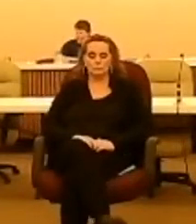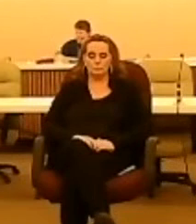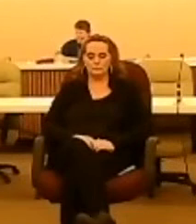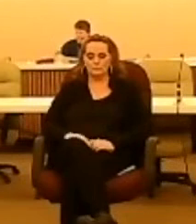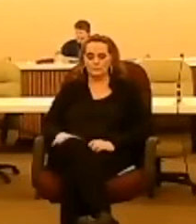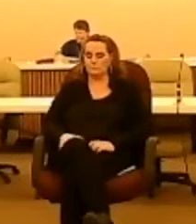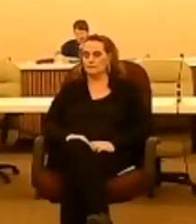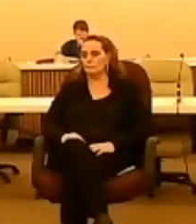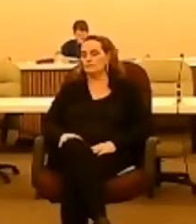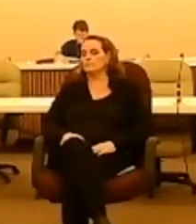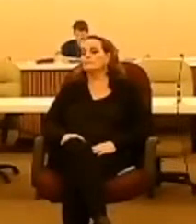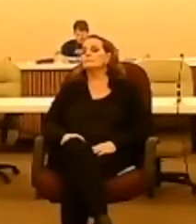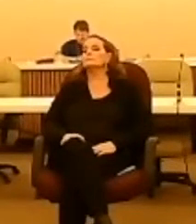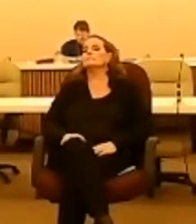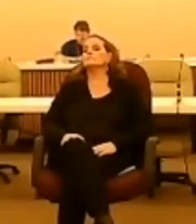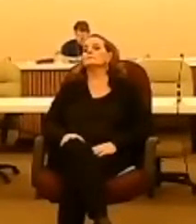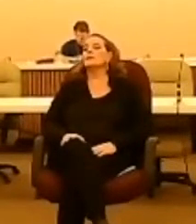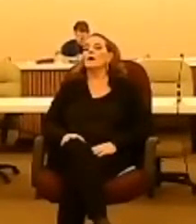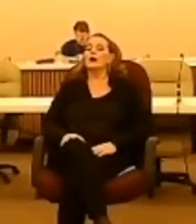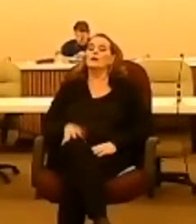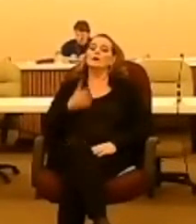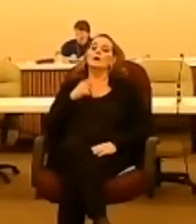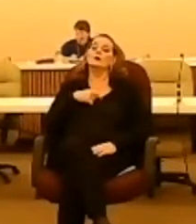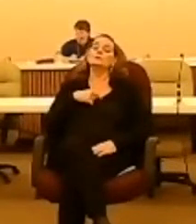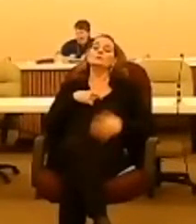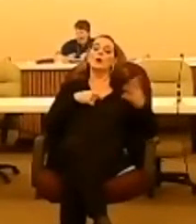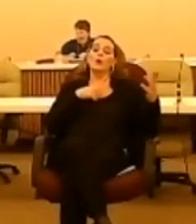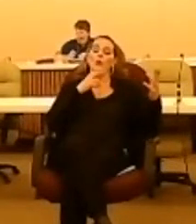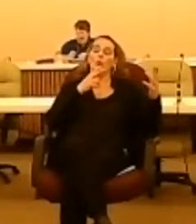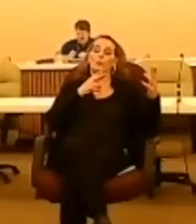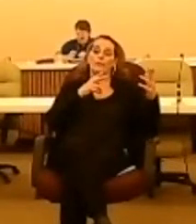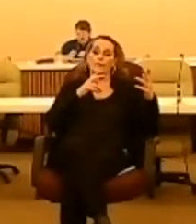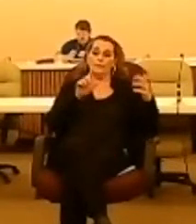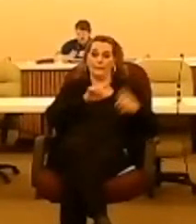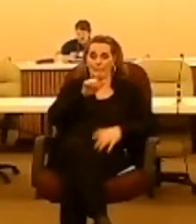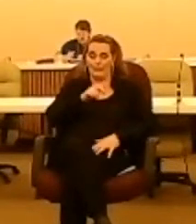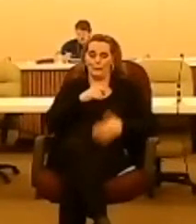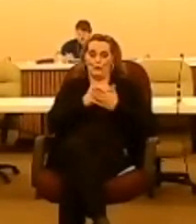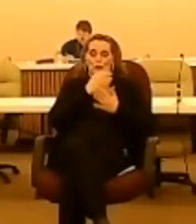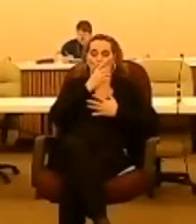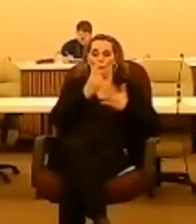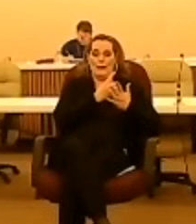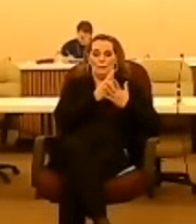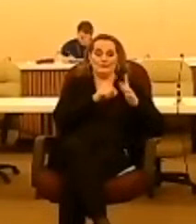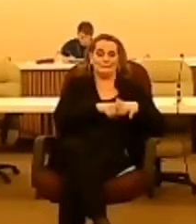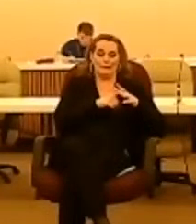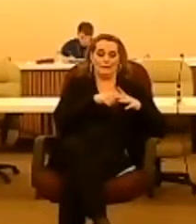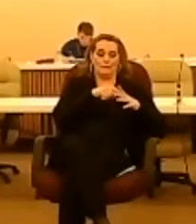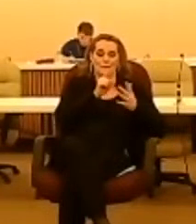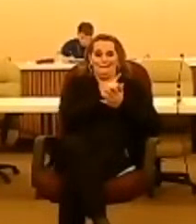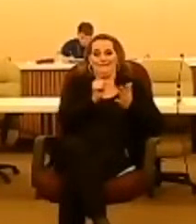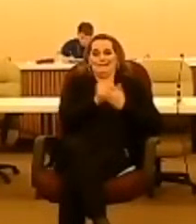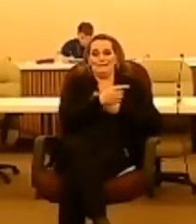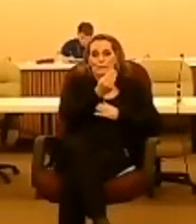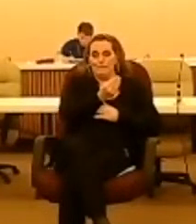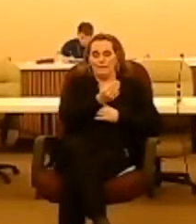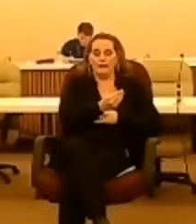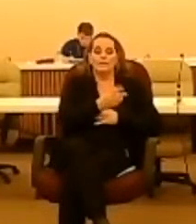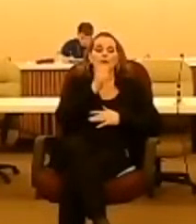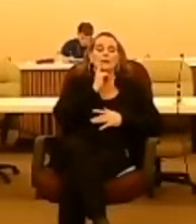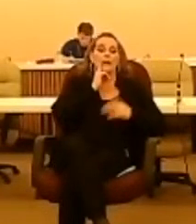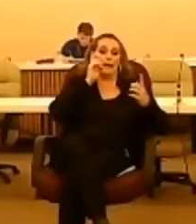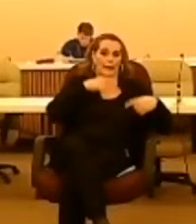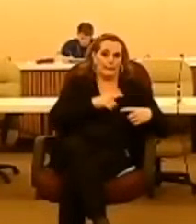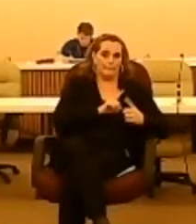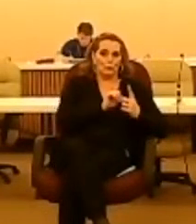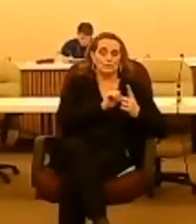Lisa? So the Henrietta Public Library, they're going to have new hours starting on Monday, in person and curbside. They